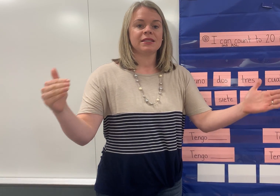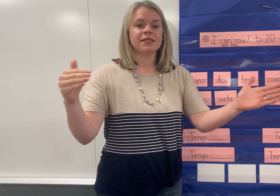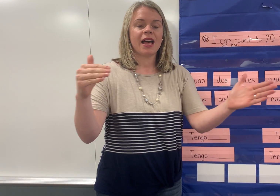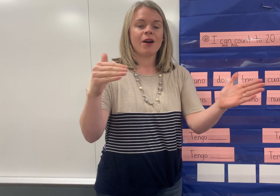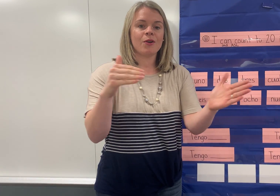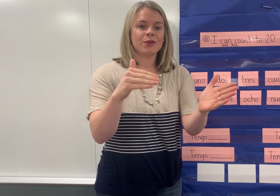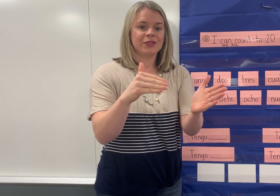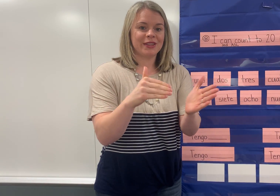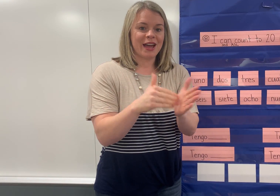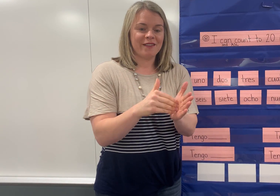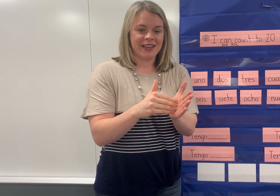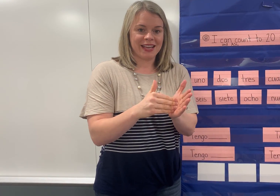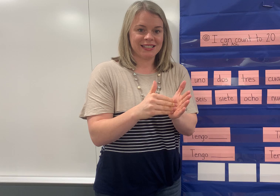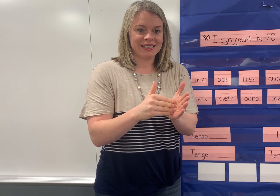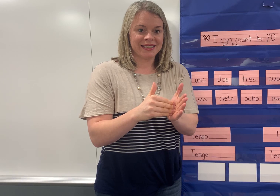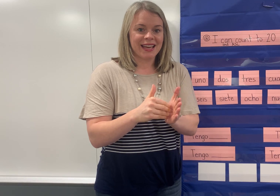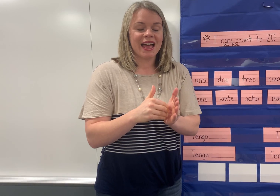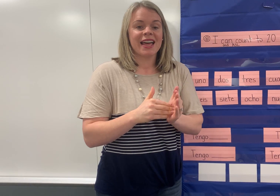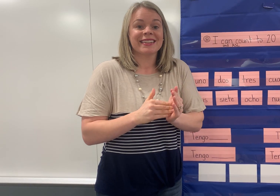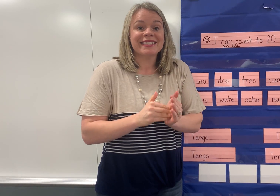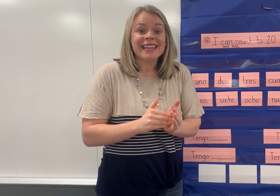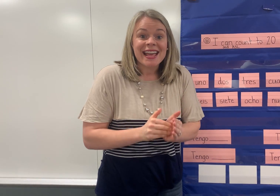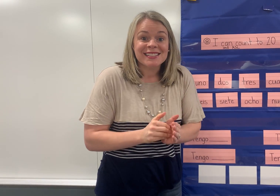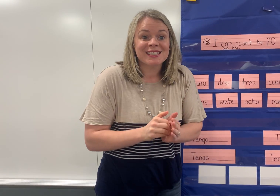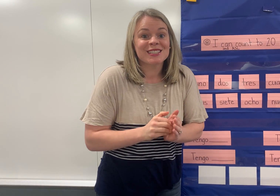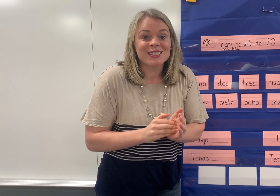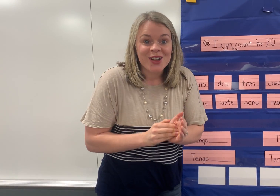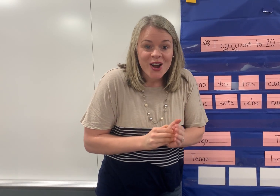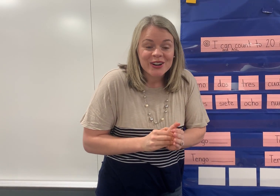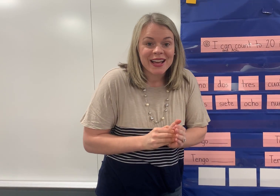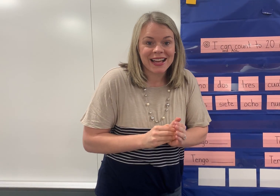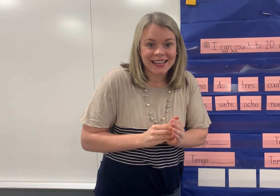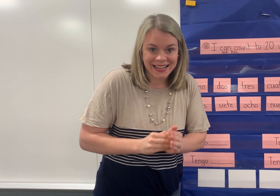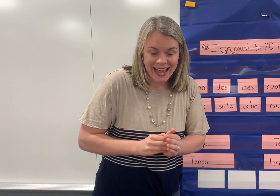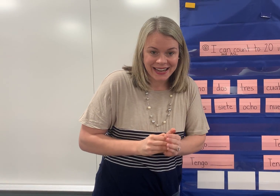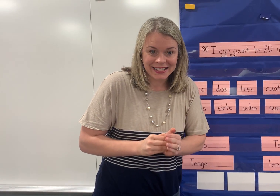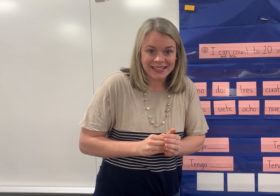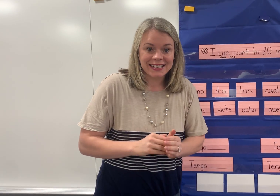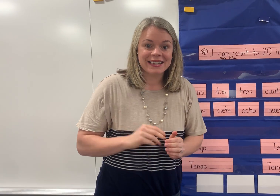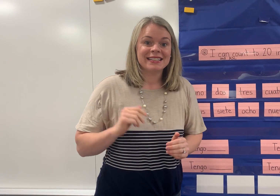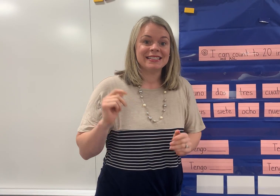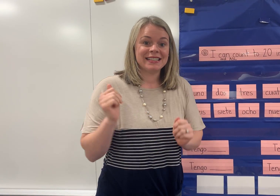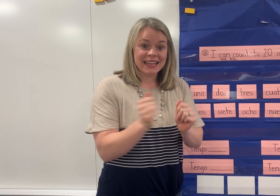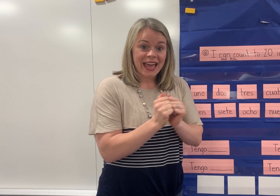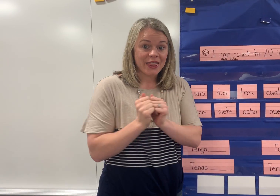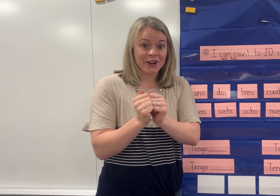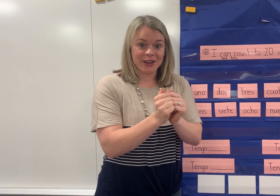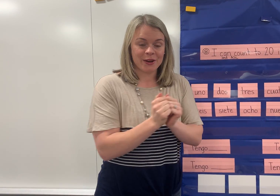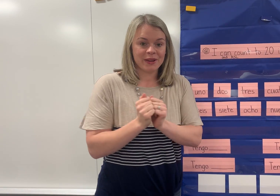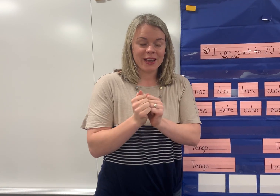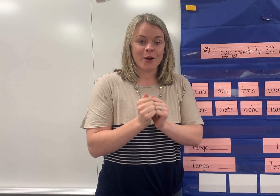Comienza otra vez. Let's start again. Together, here we go.